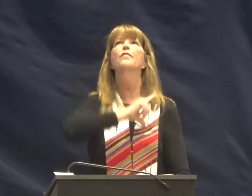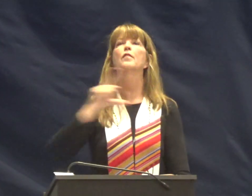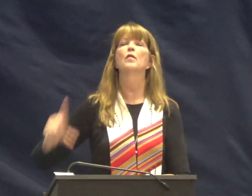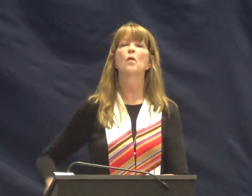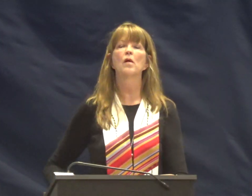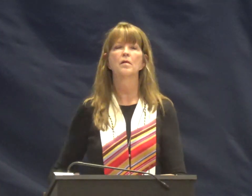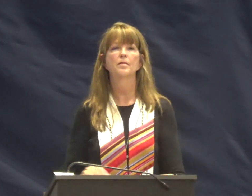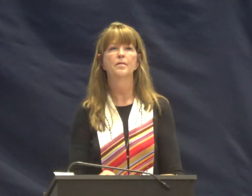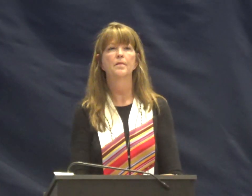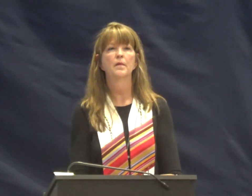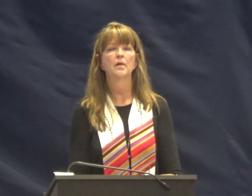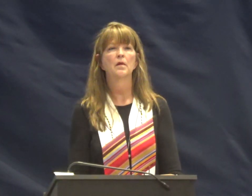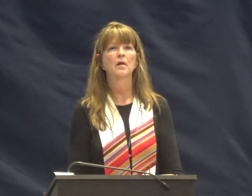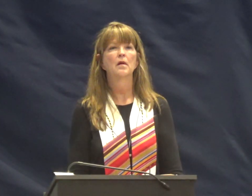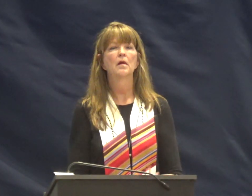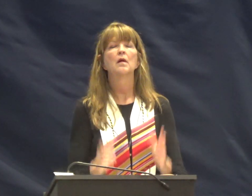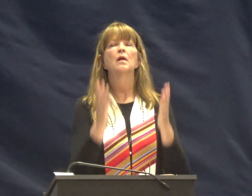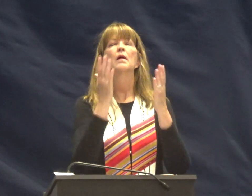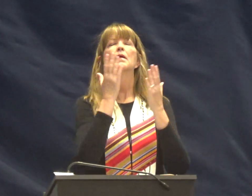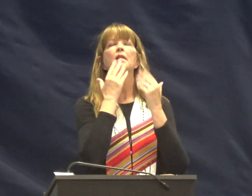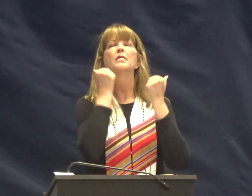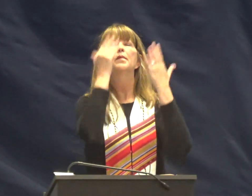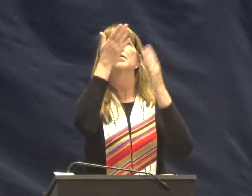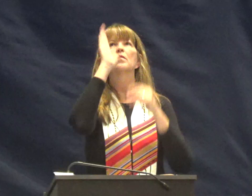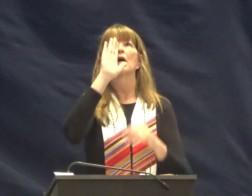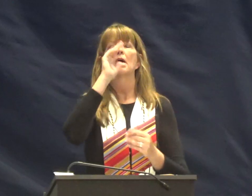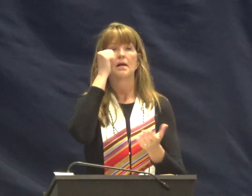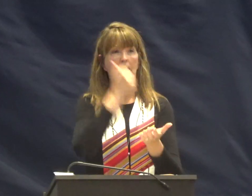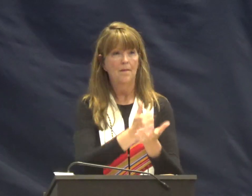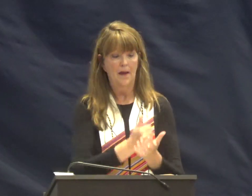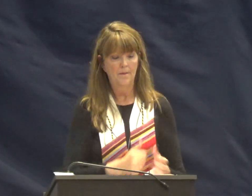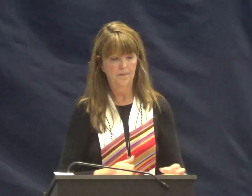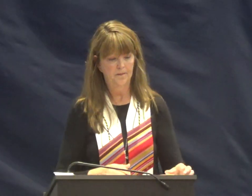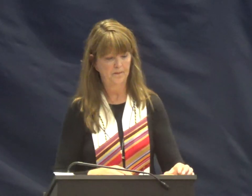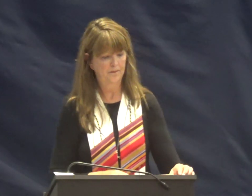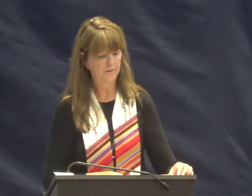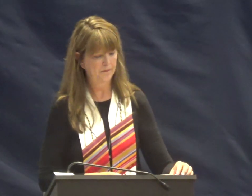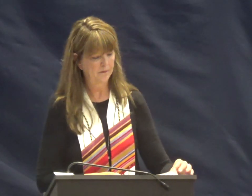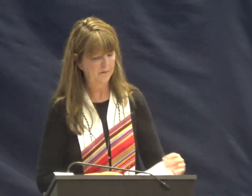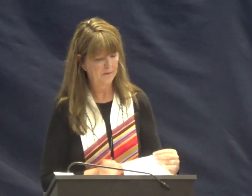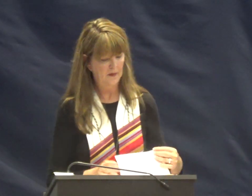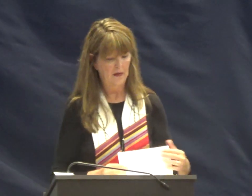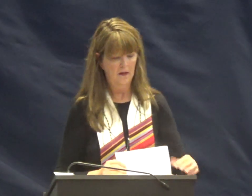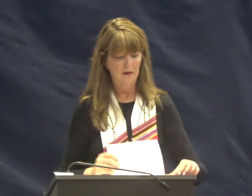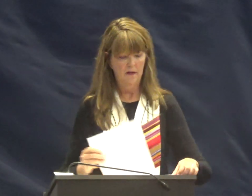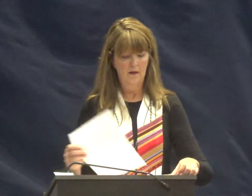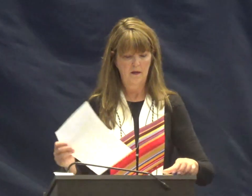it. This is the word of the Lord. Thanks be to God. Amen.